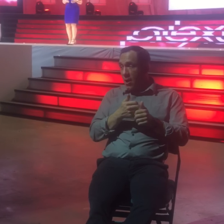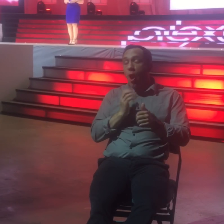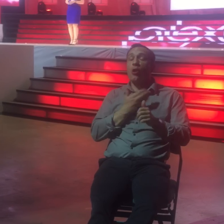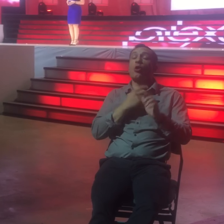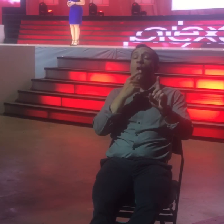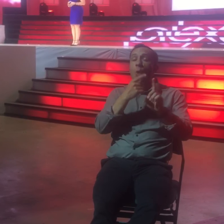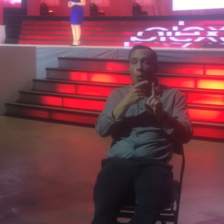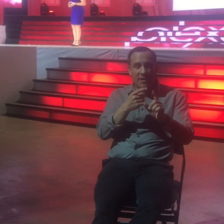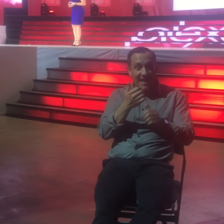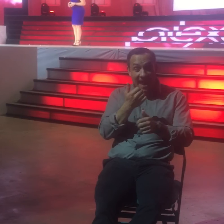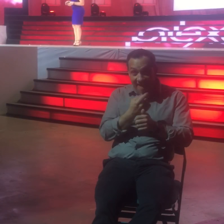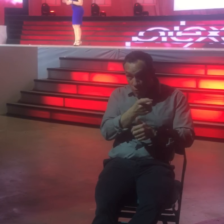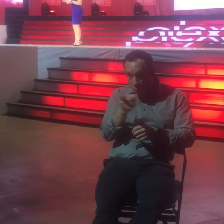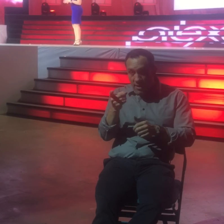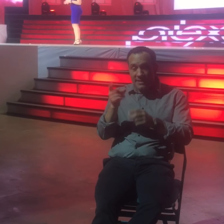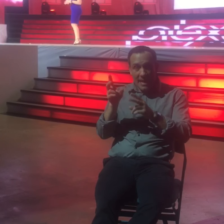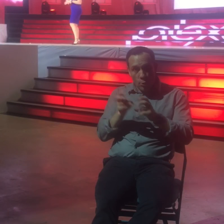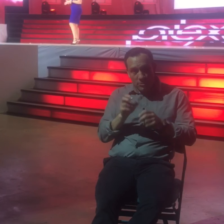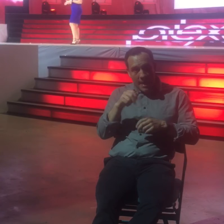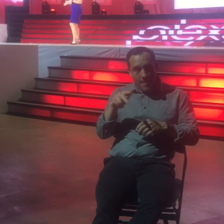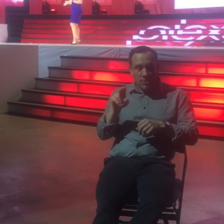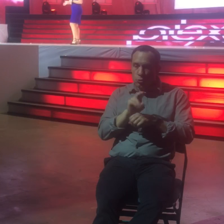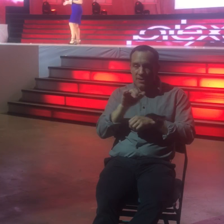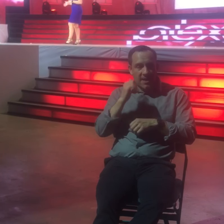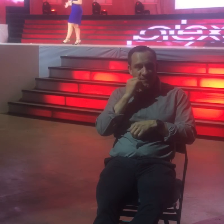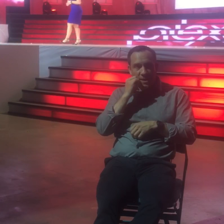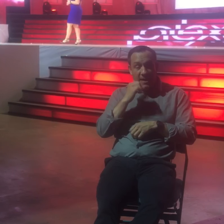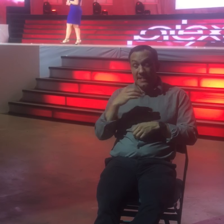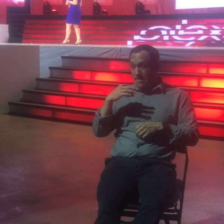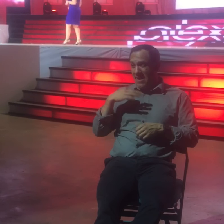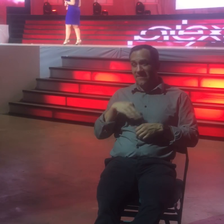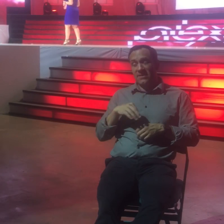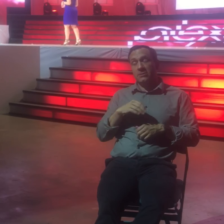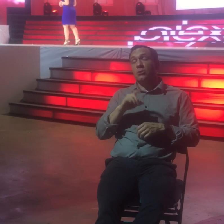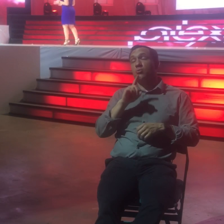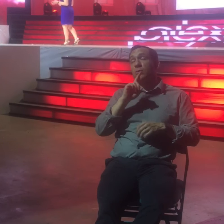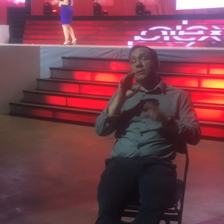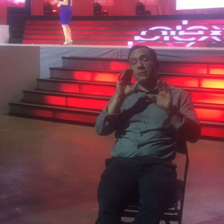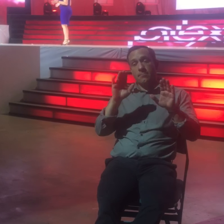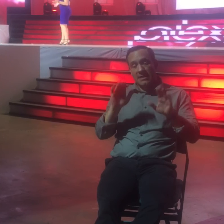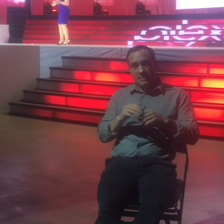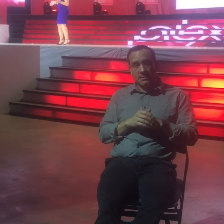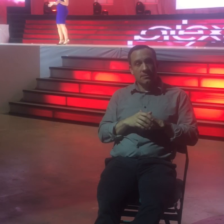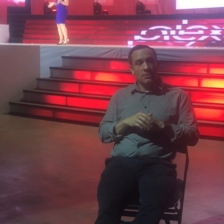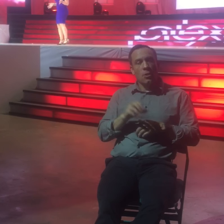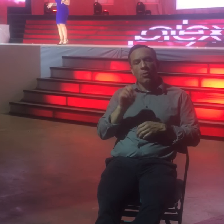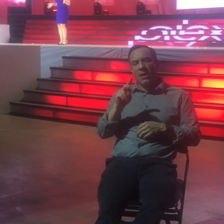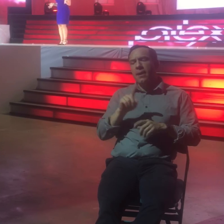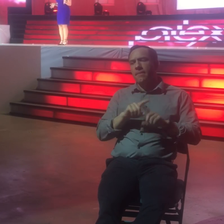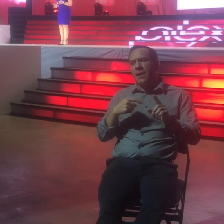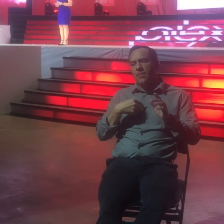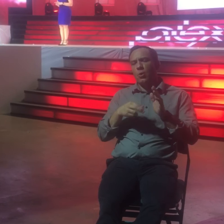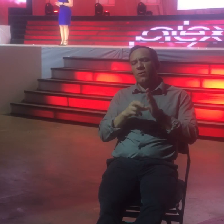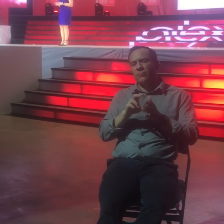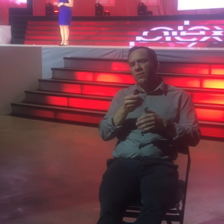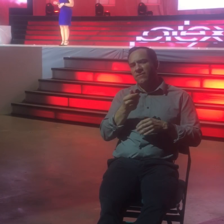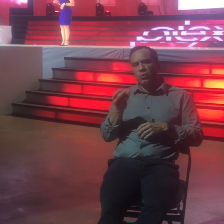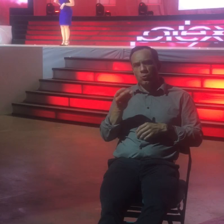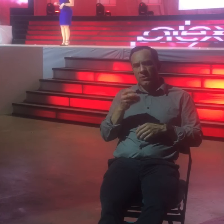the app on a daily basis. The benefits of LEXI are absolutely endless, but let's review a few that I know that you're going to love right